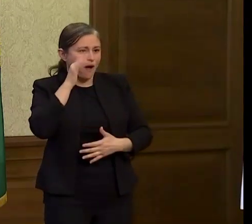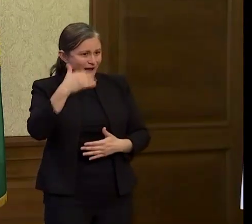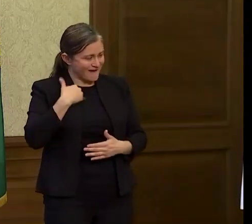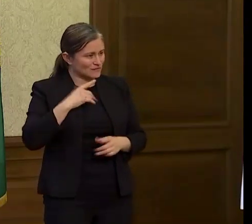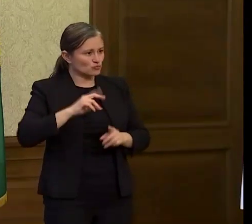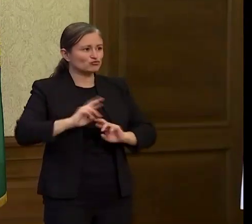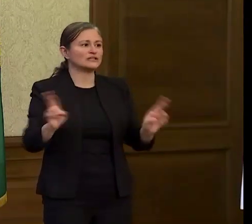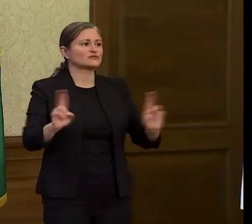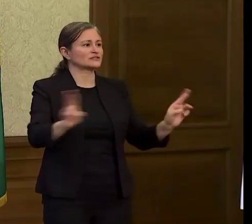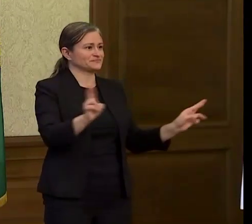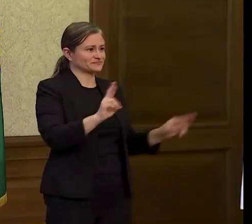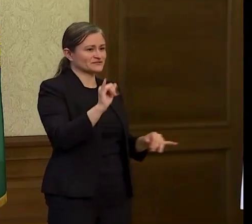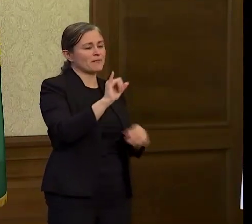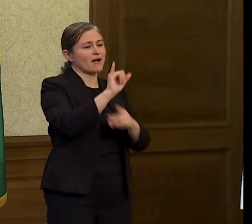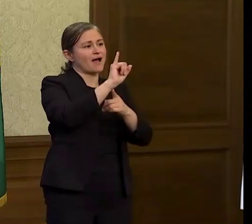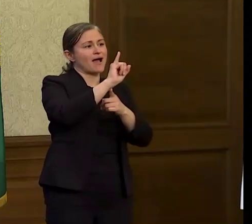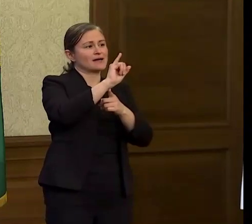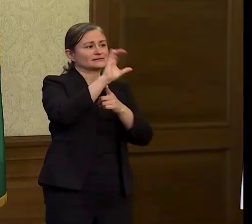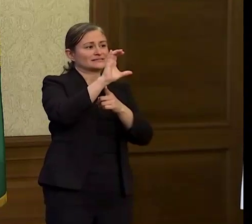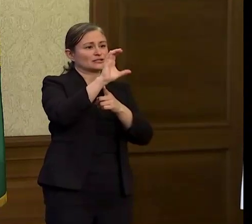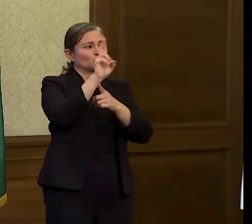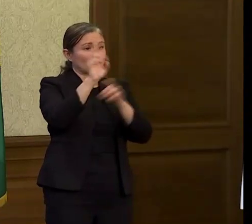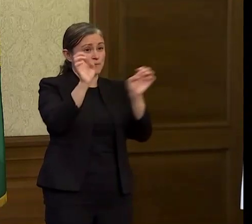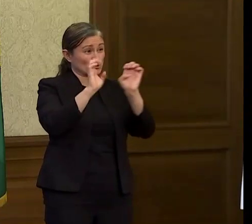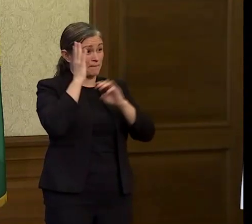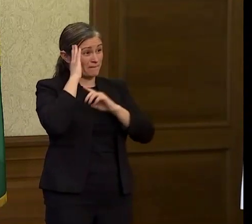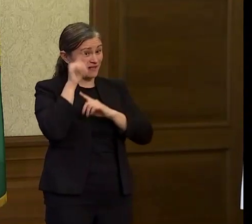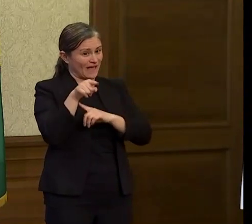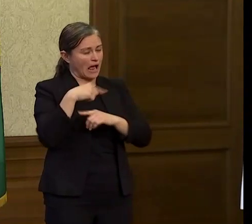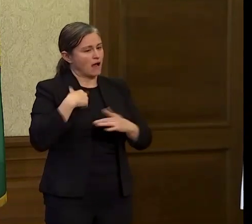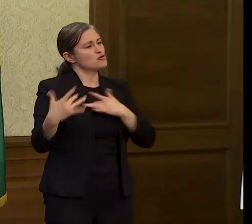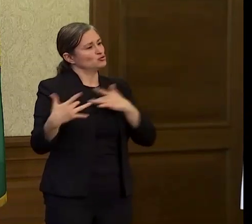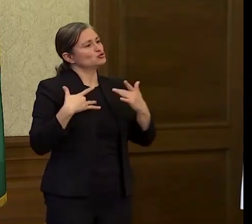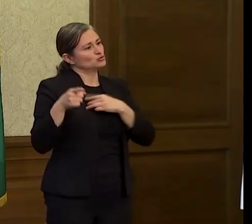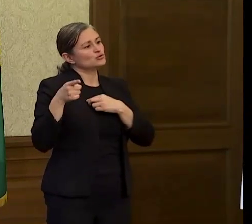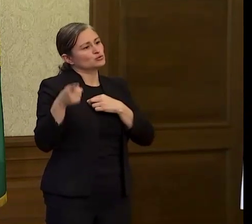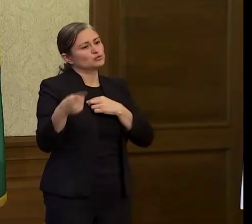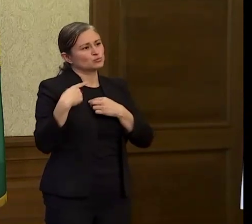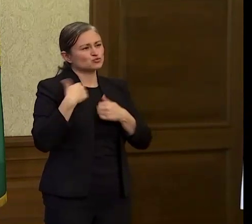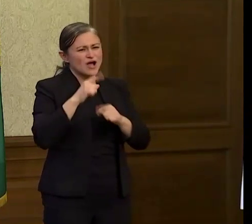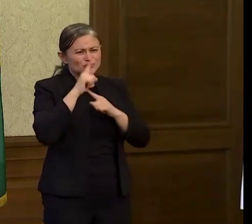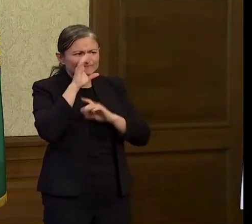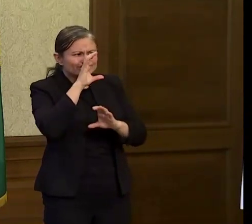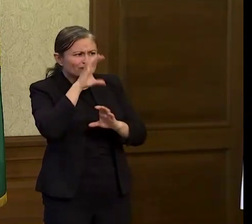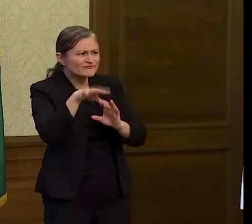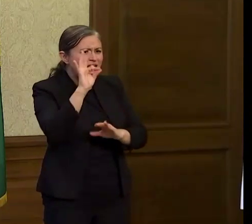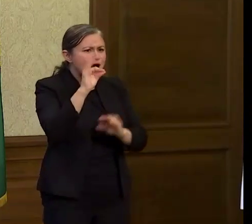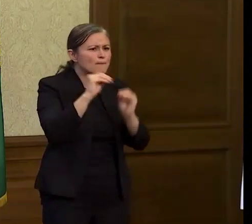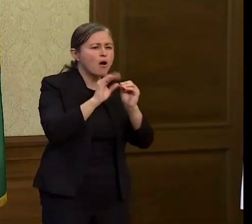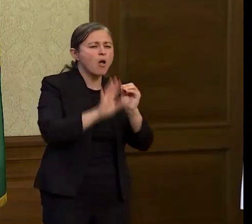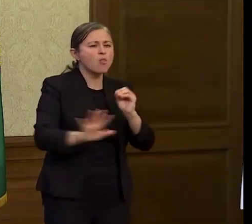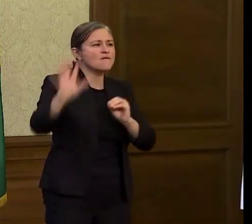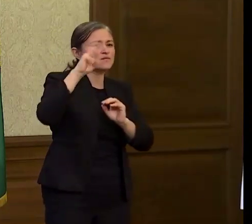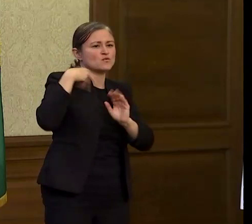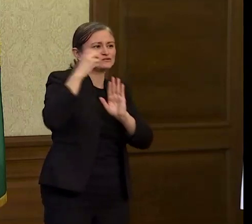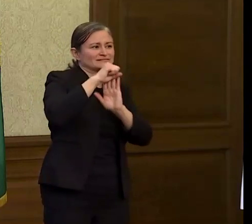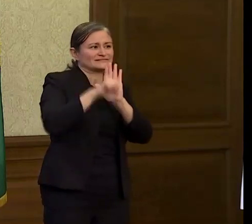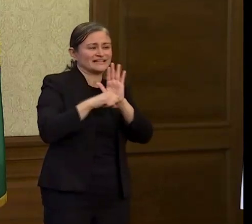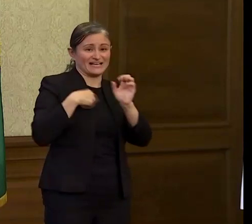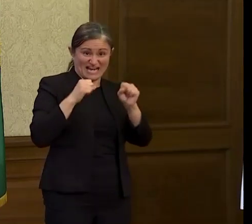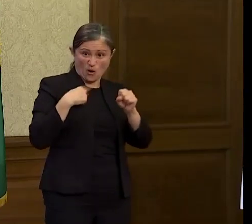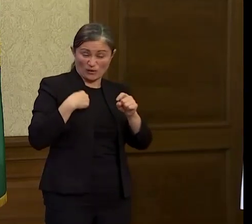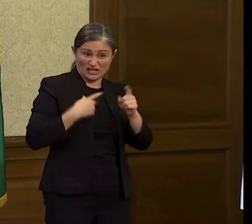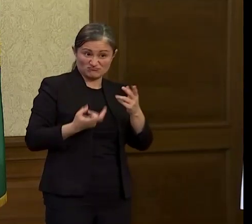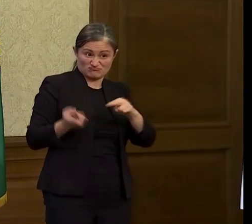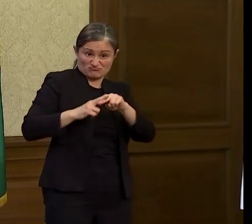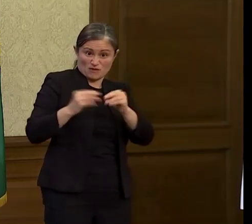across the state and in the various regions, we're identifying ways that we can increase our capacity in ICU beds. But based on the current